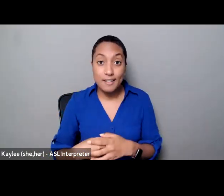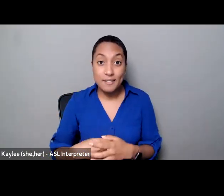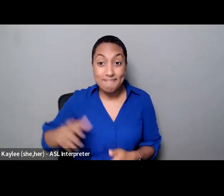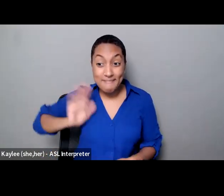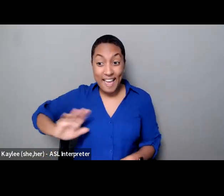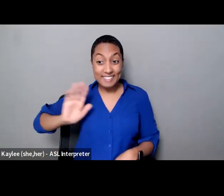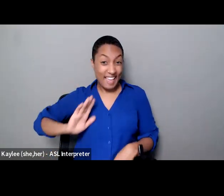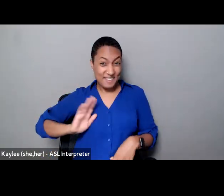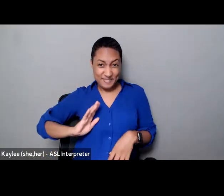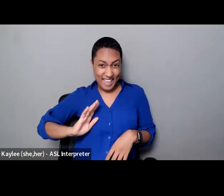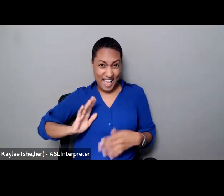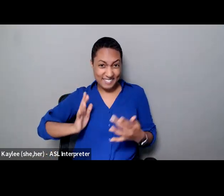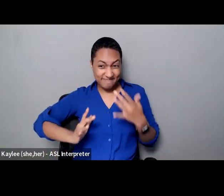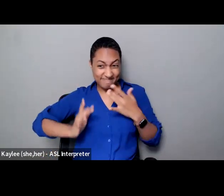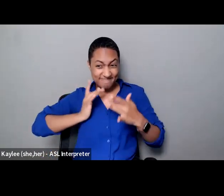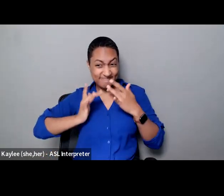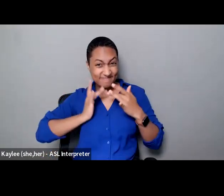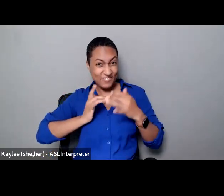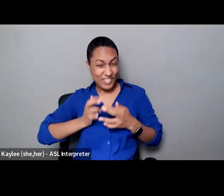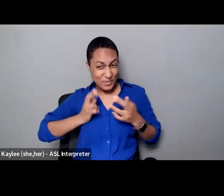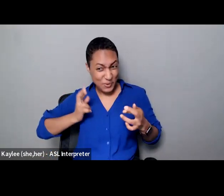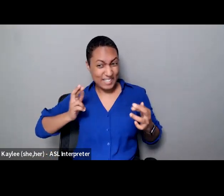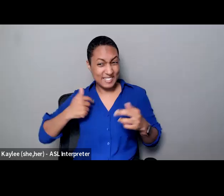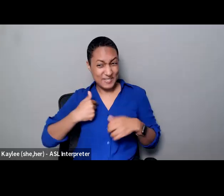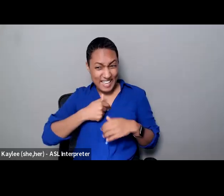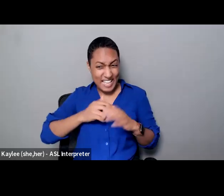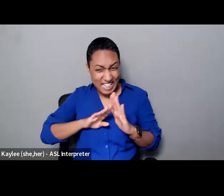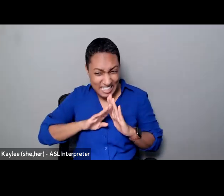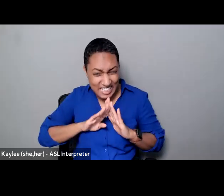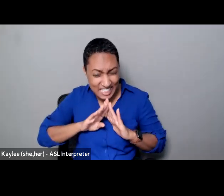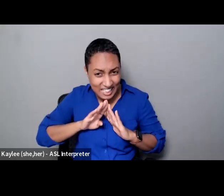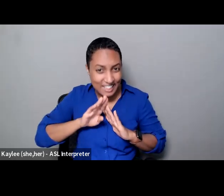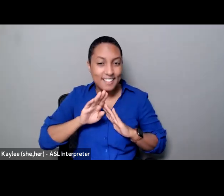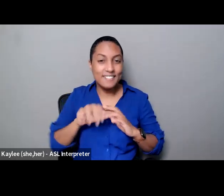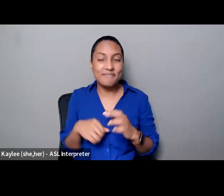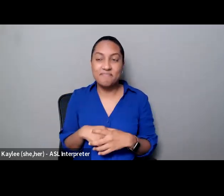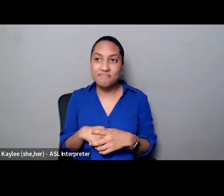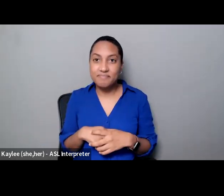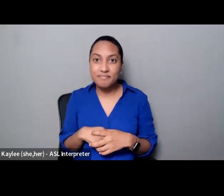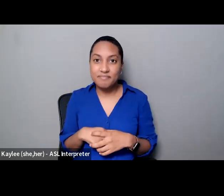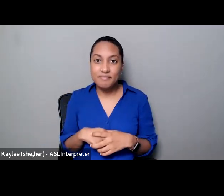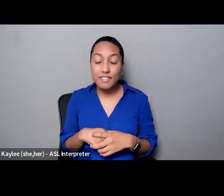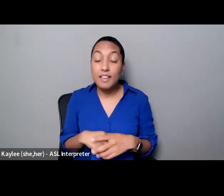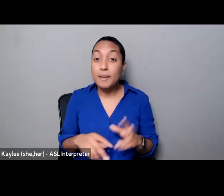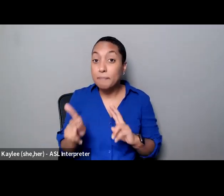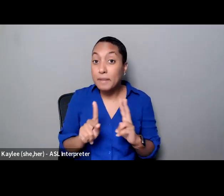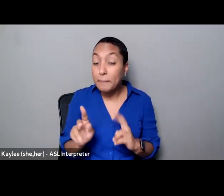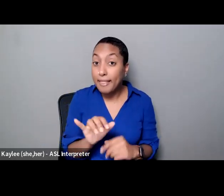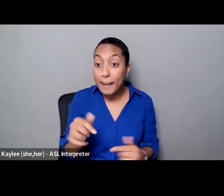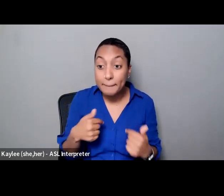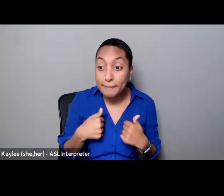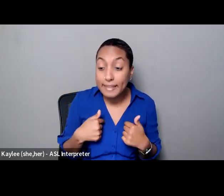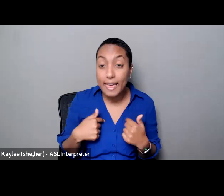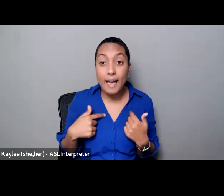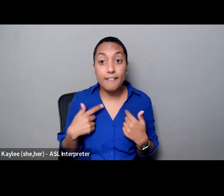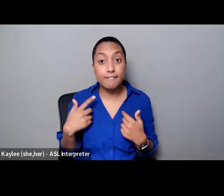Many people with disabilities, such as mine, people with hidden disabilities, for example, are now on the